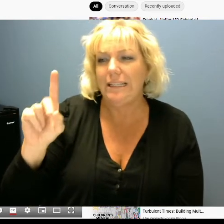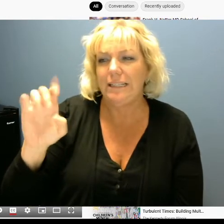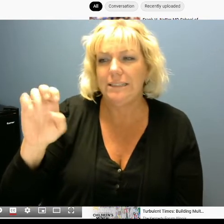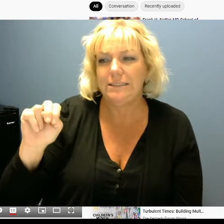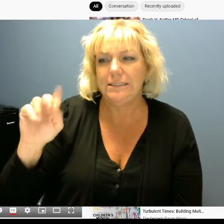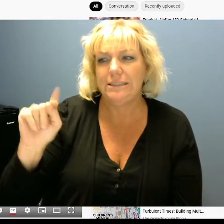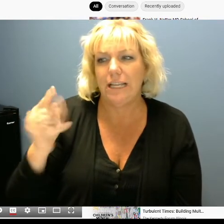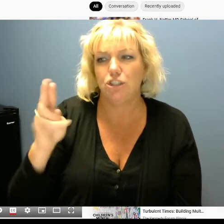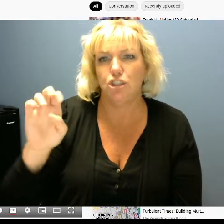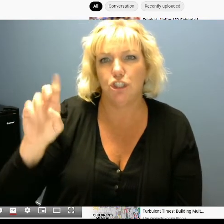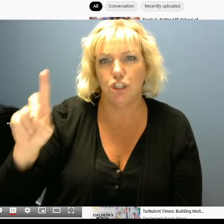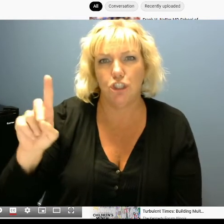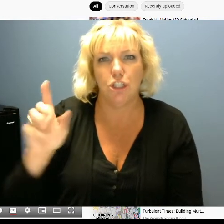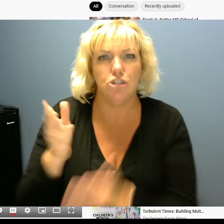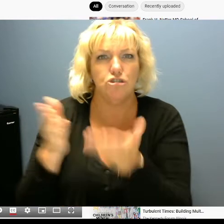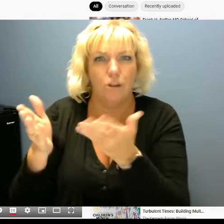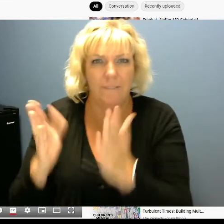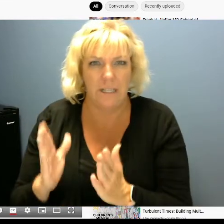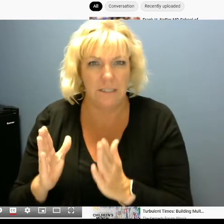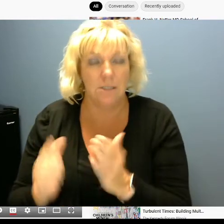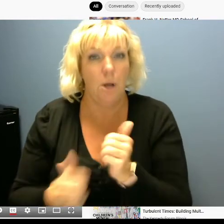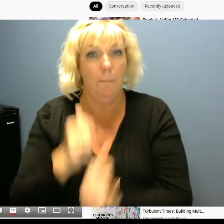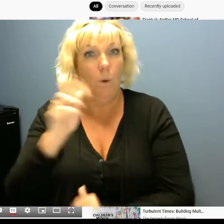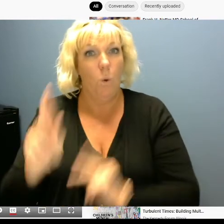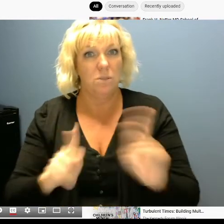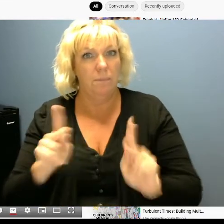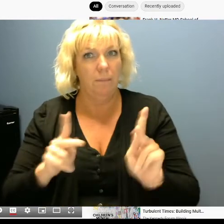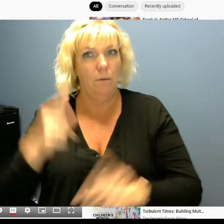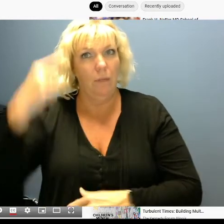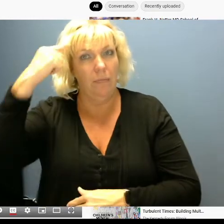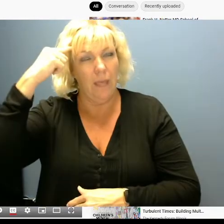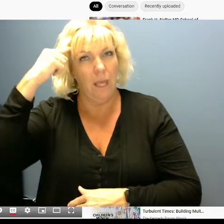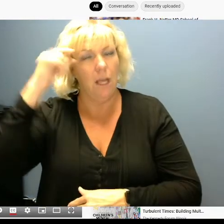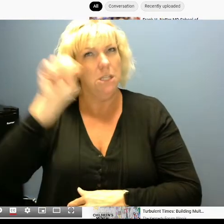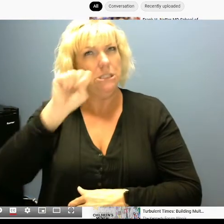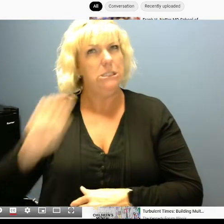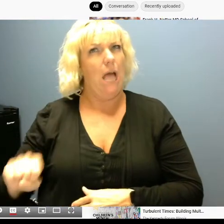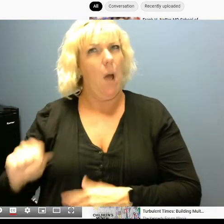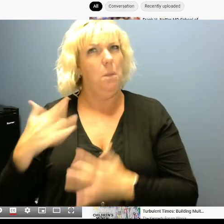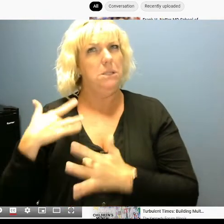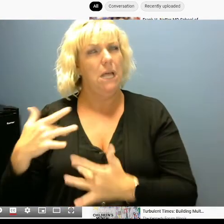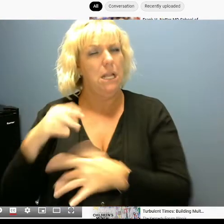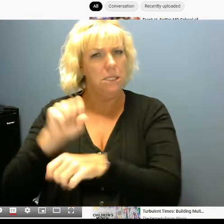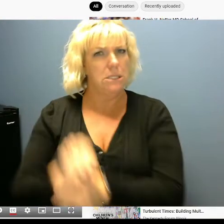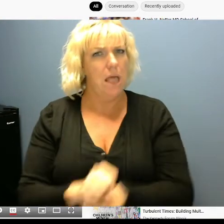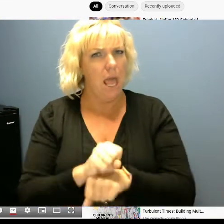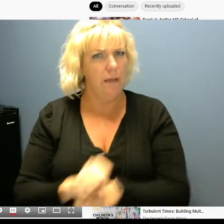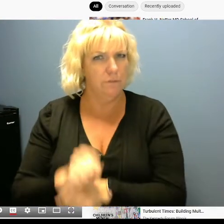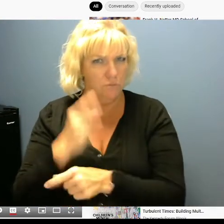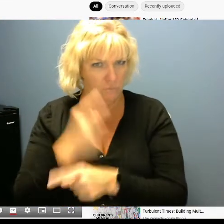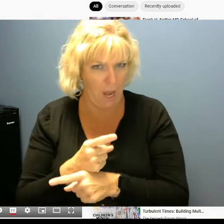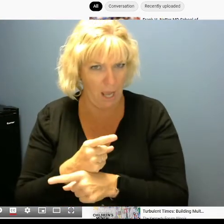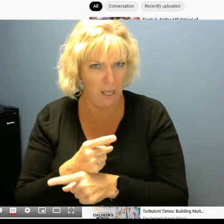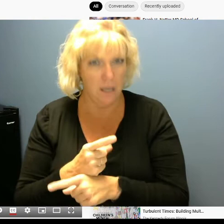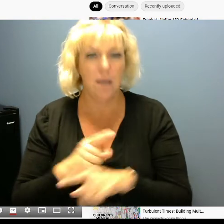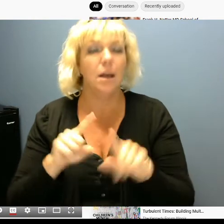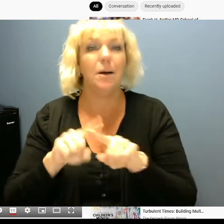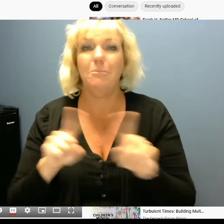when you think of labor systems in the South, you think of the enslavement of people. But we're going to see for like the